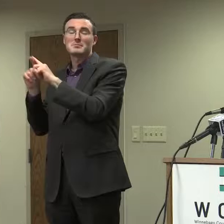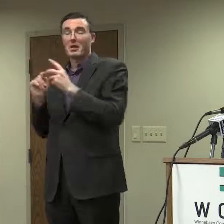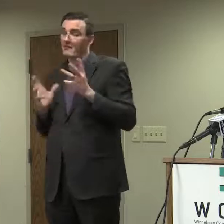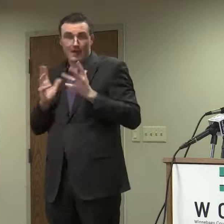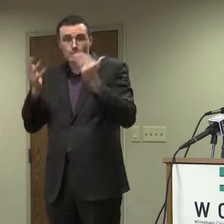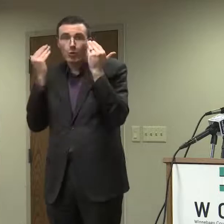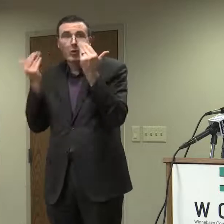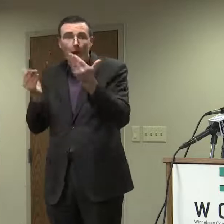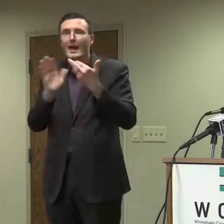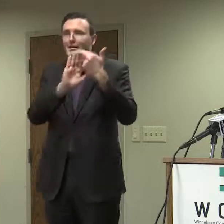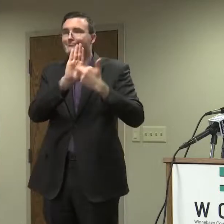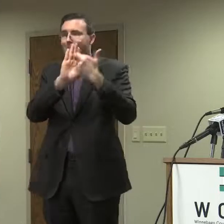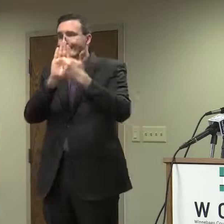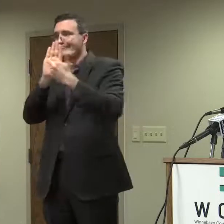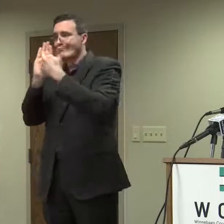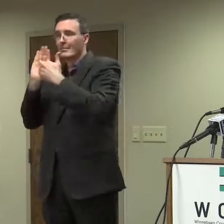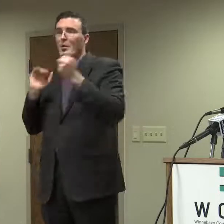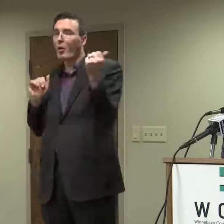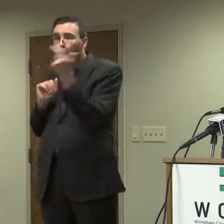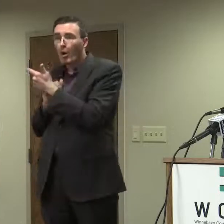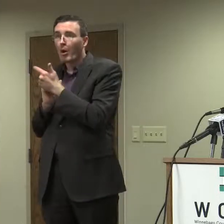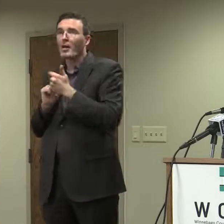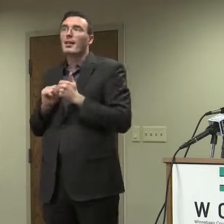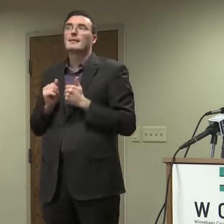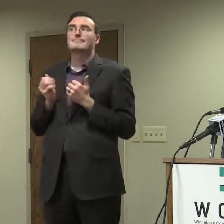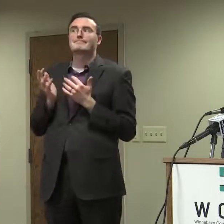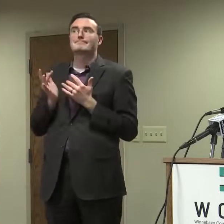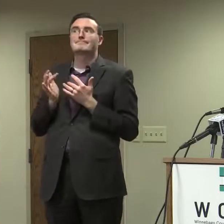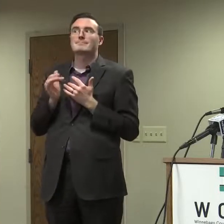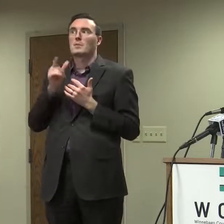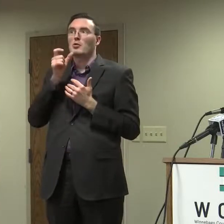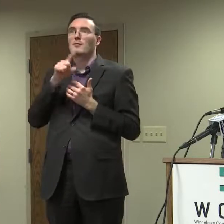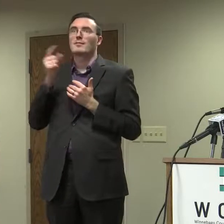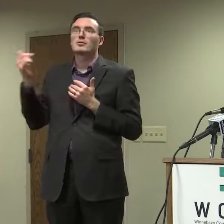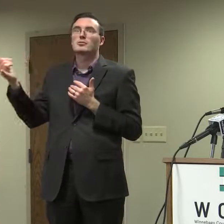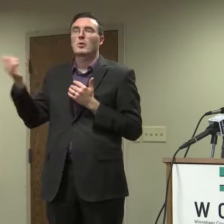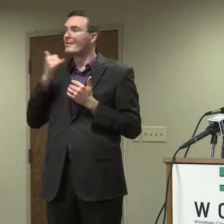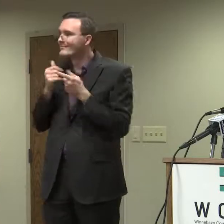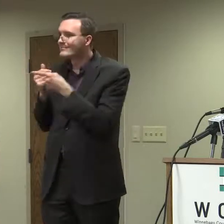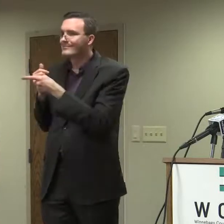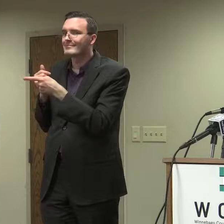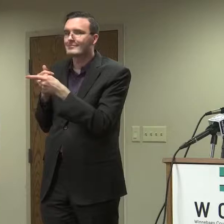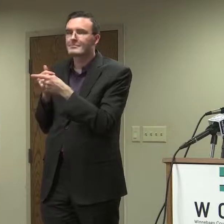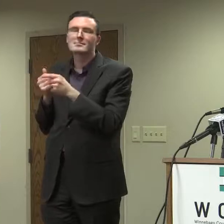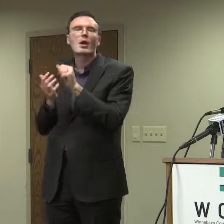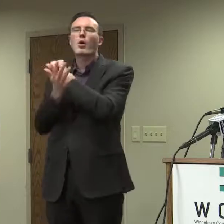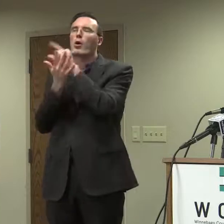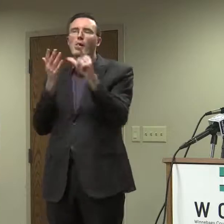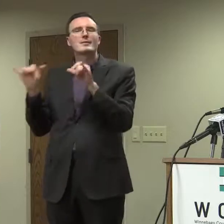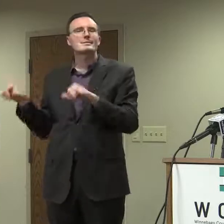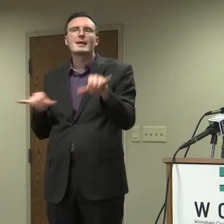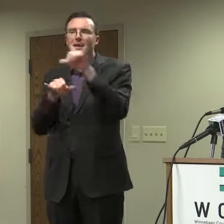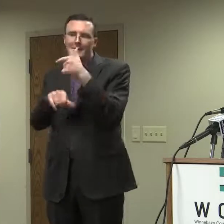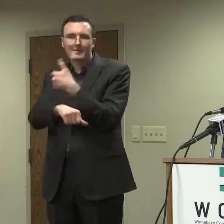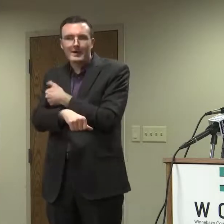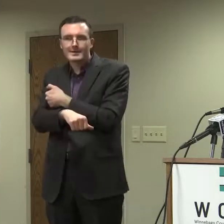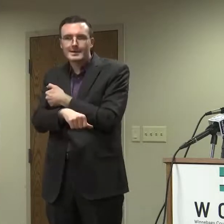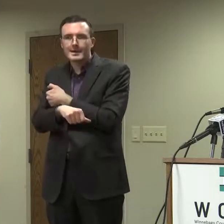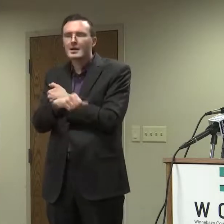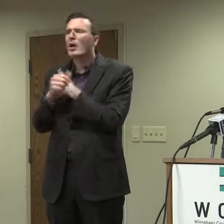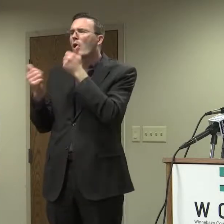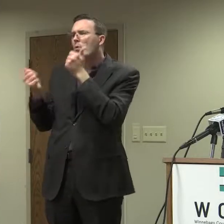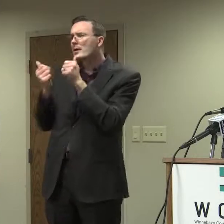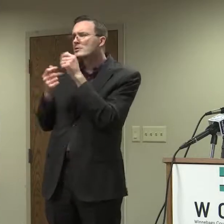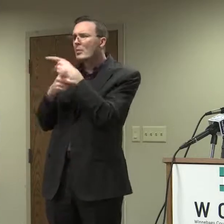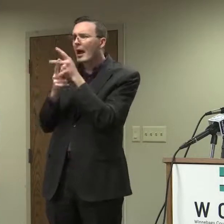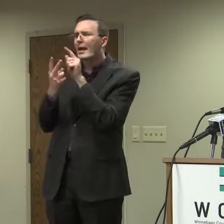that calls you. They're all using the same vaccine products. Not one is better than the other. And I know that that's hard